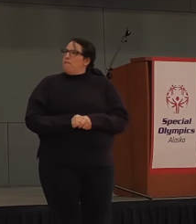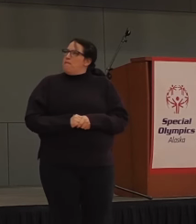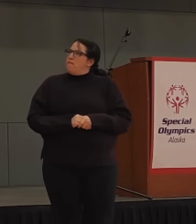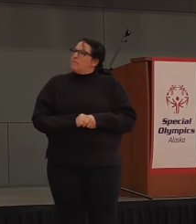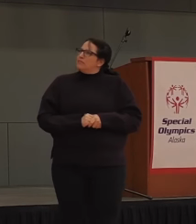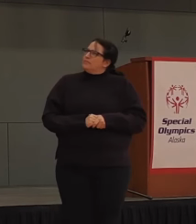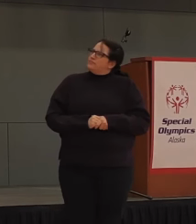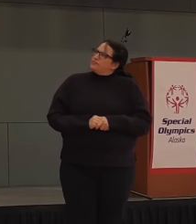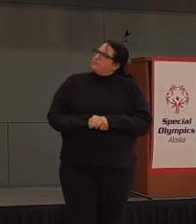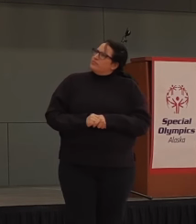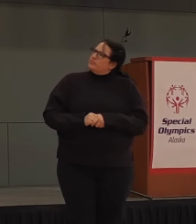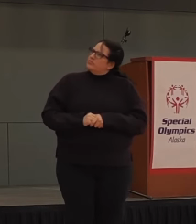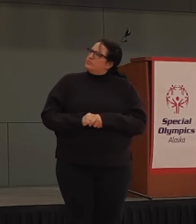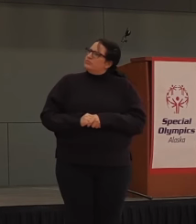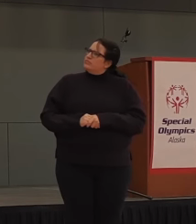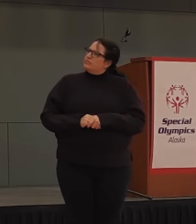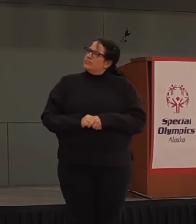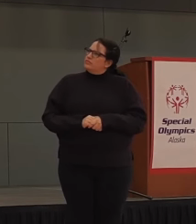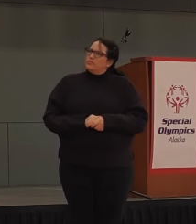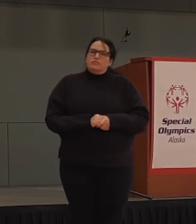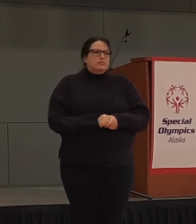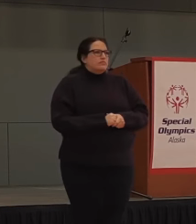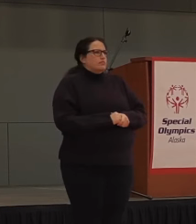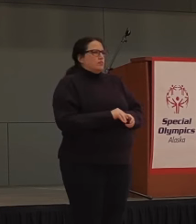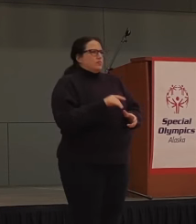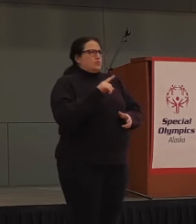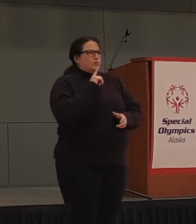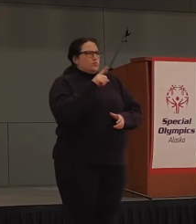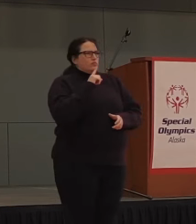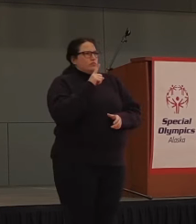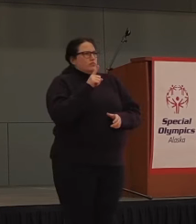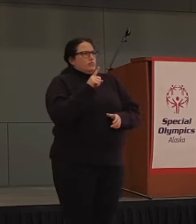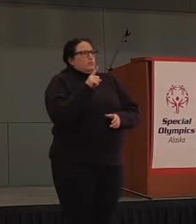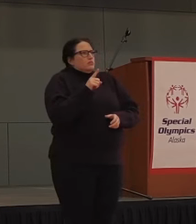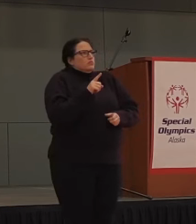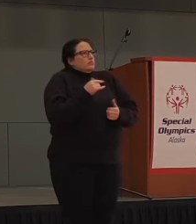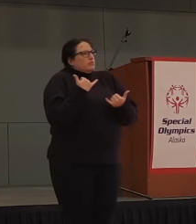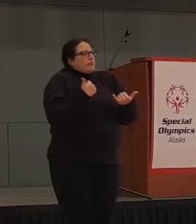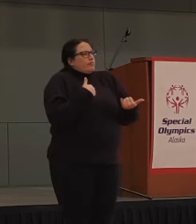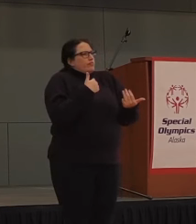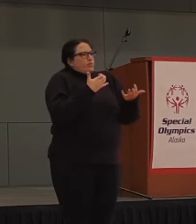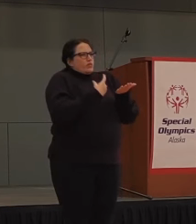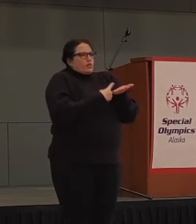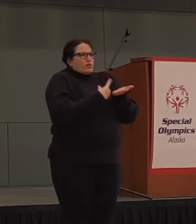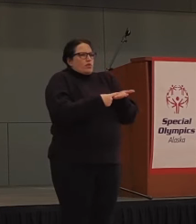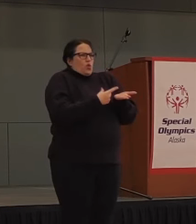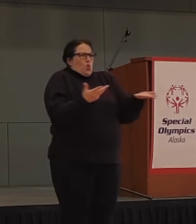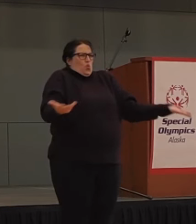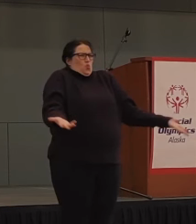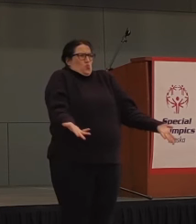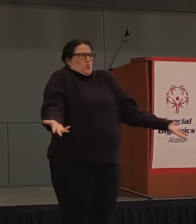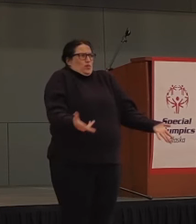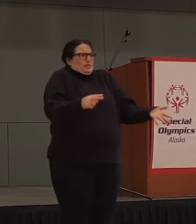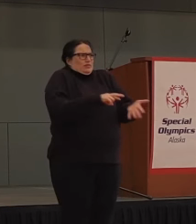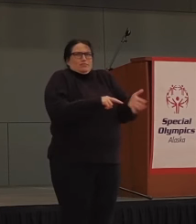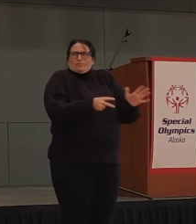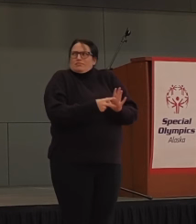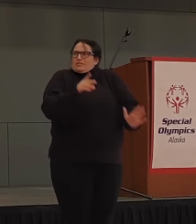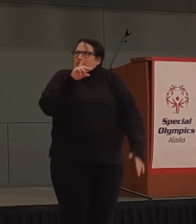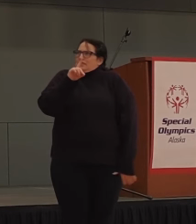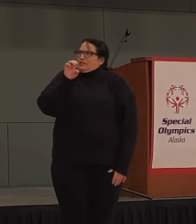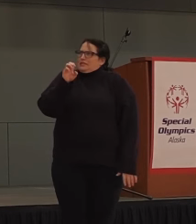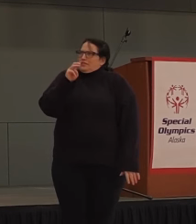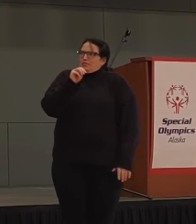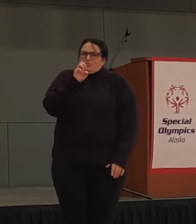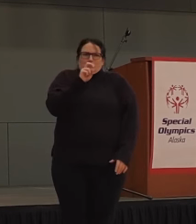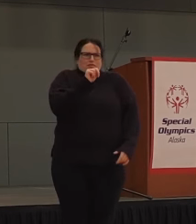So that leads us into a question as far as, well then, what is dementia? And we're going